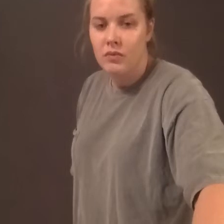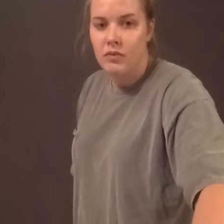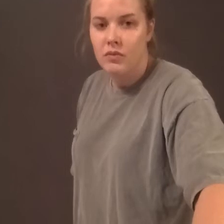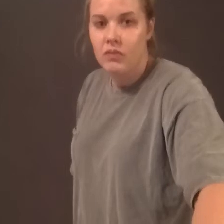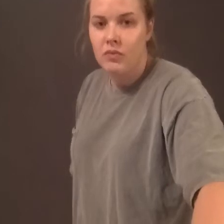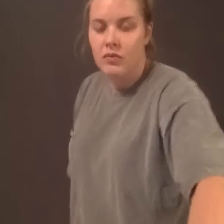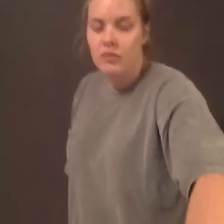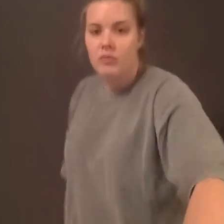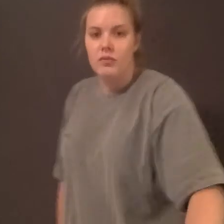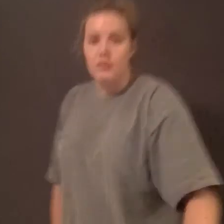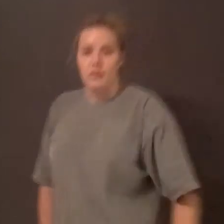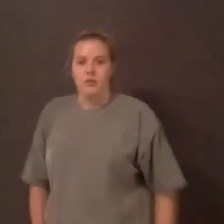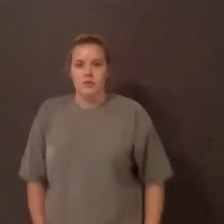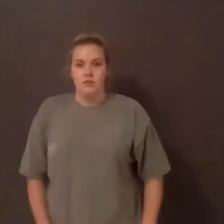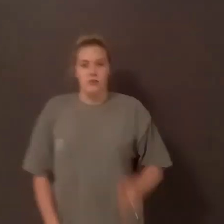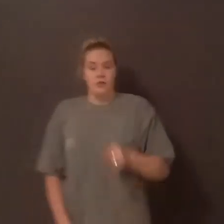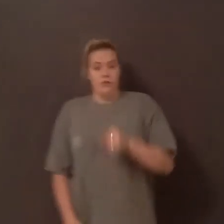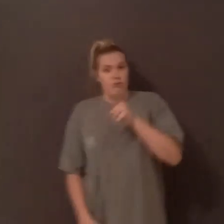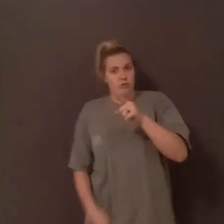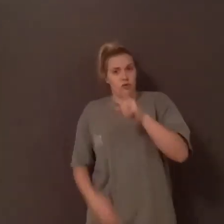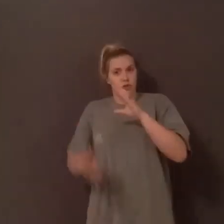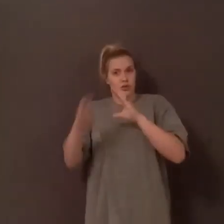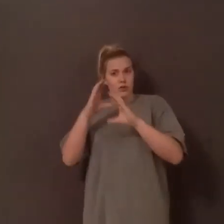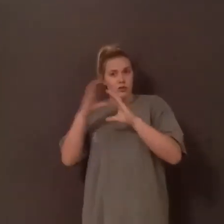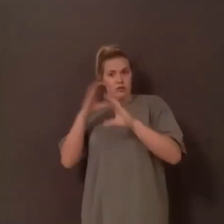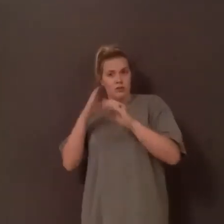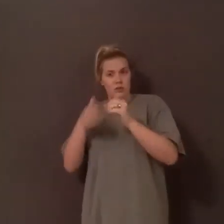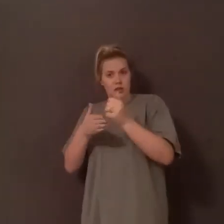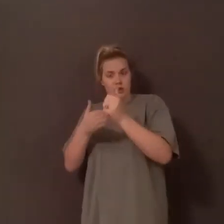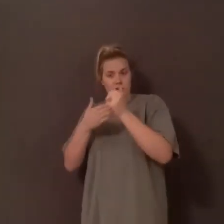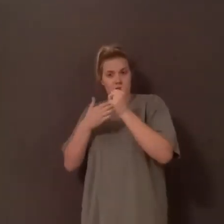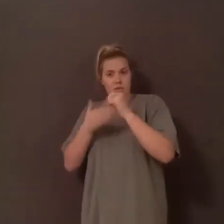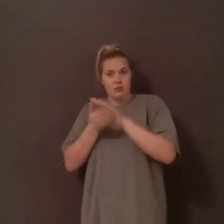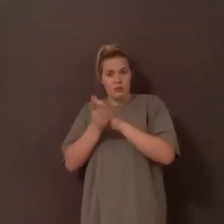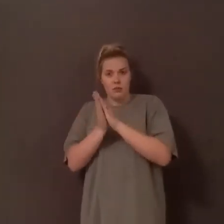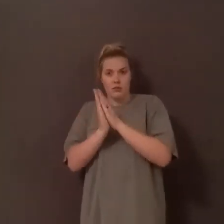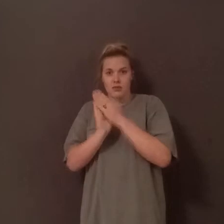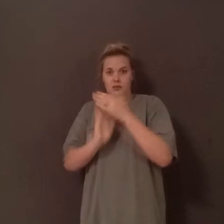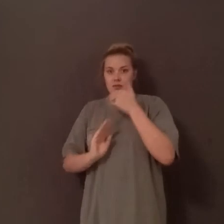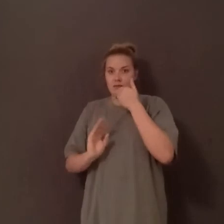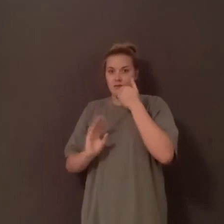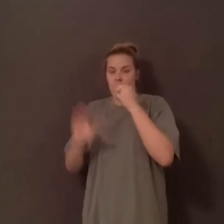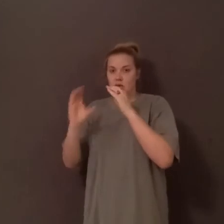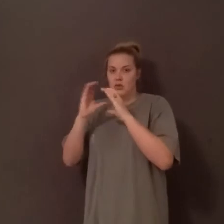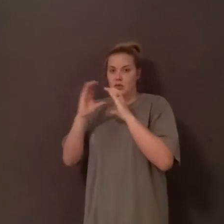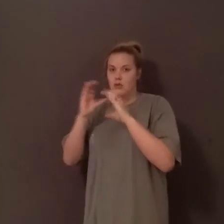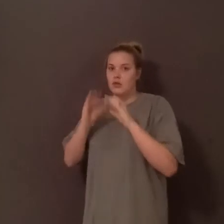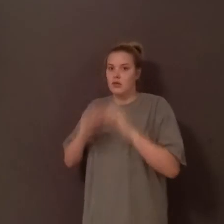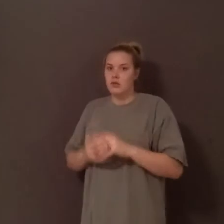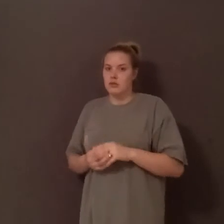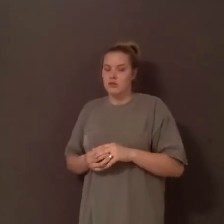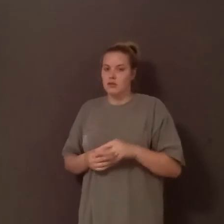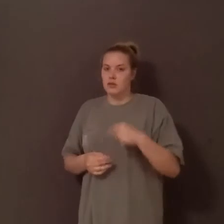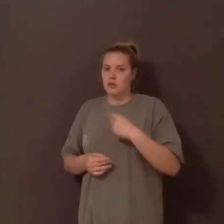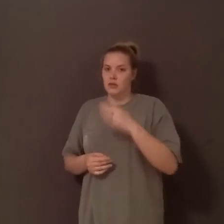what it is that you're going to be able to do for me that makes me a better communicator. Well, number one, I would never try to talk you into that Scientology is for